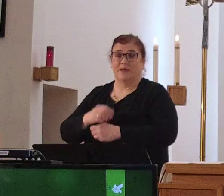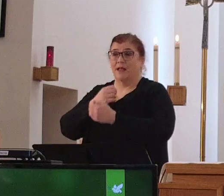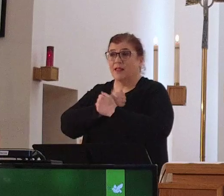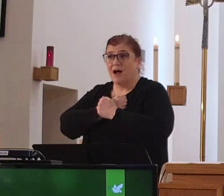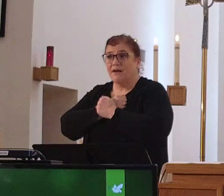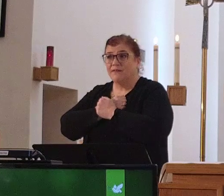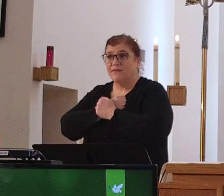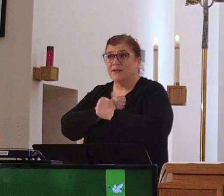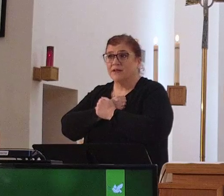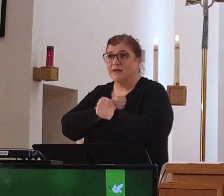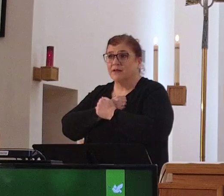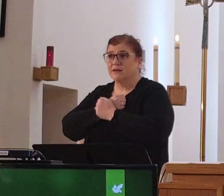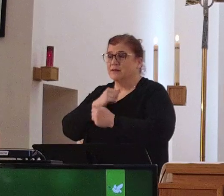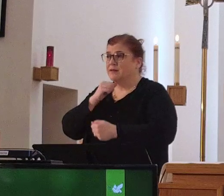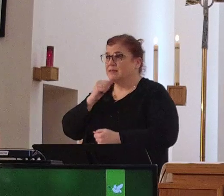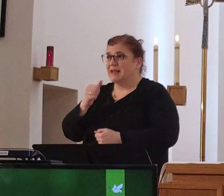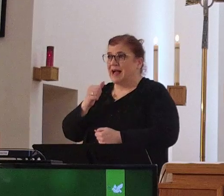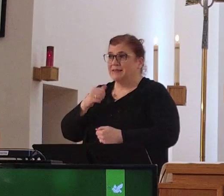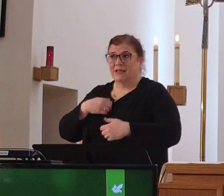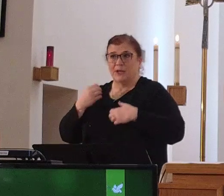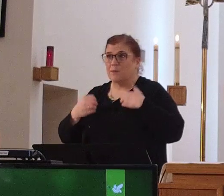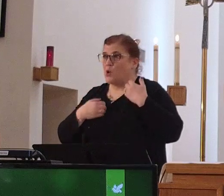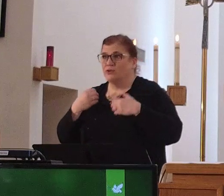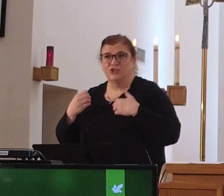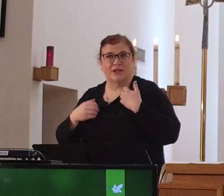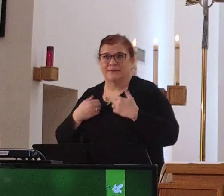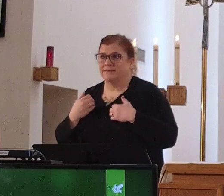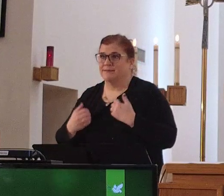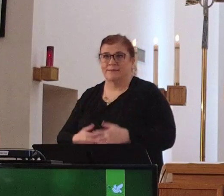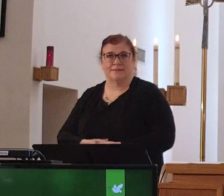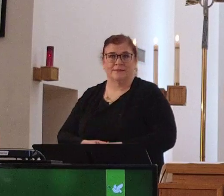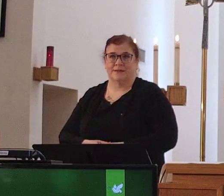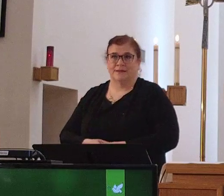Love is not an emotion.